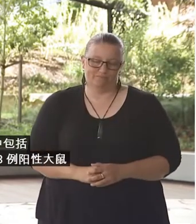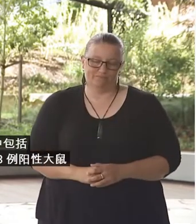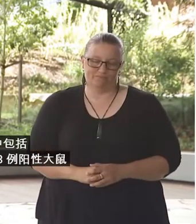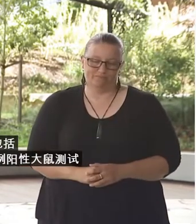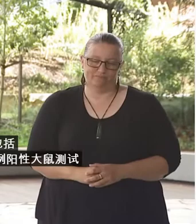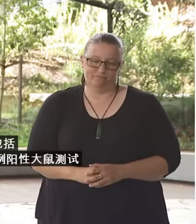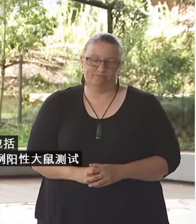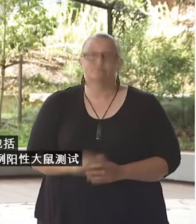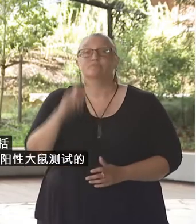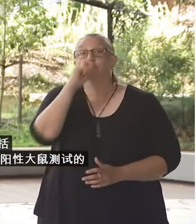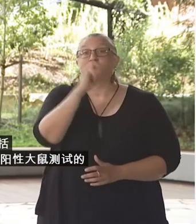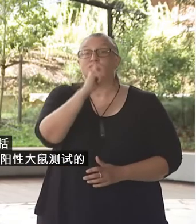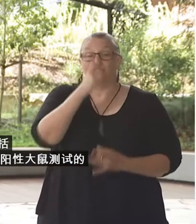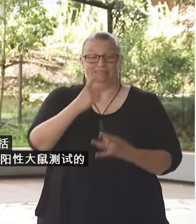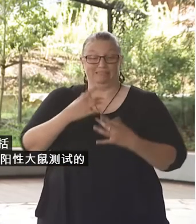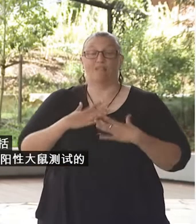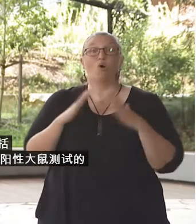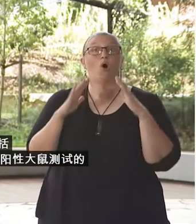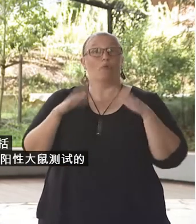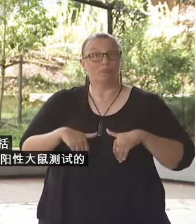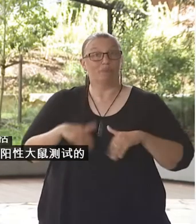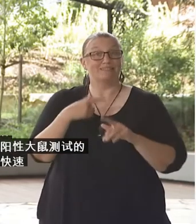37,938 positive RAT tests,